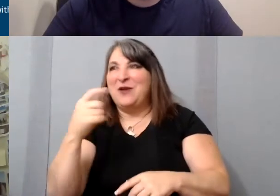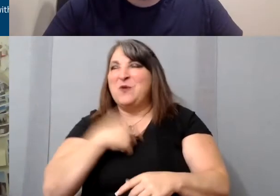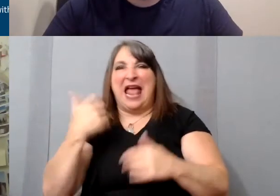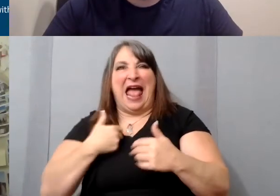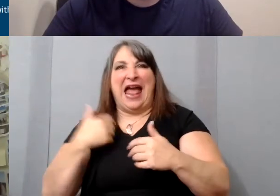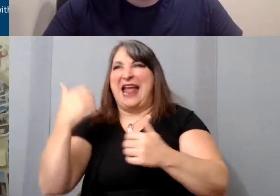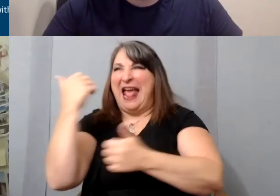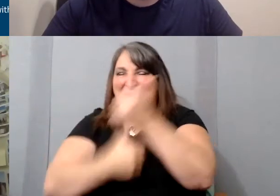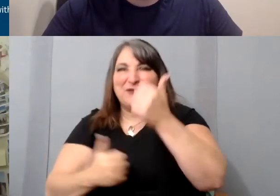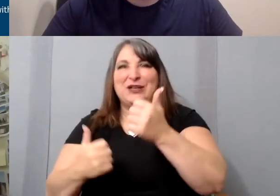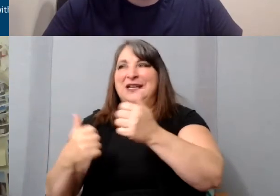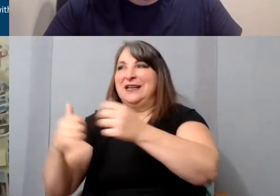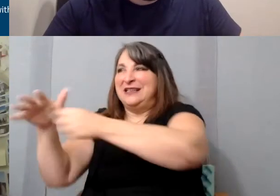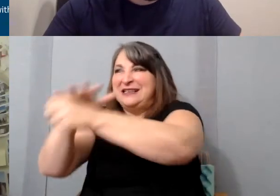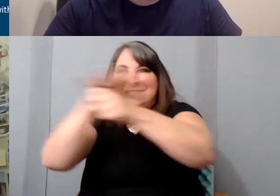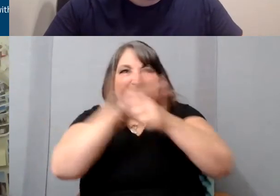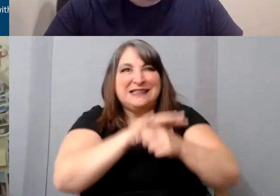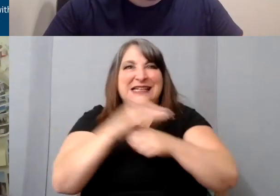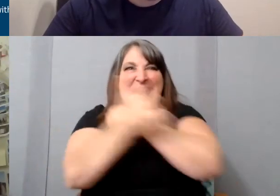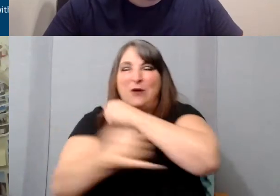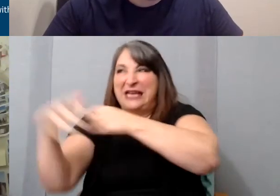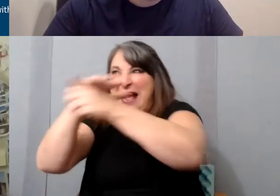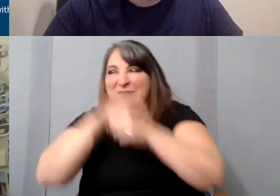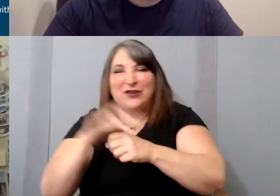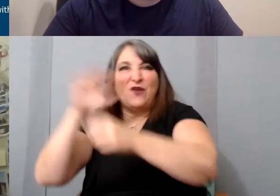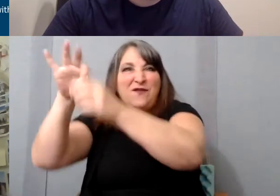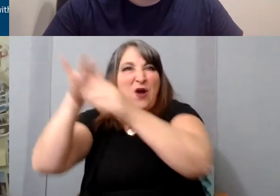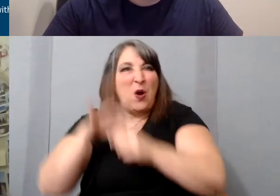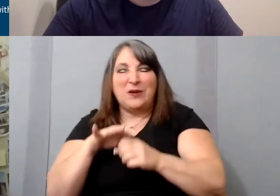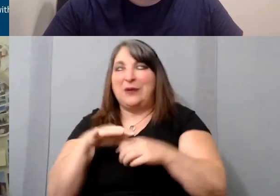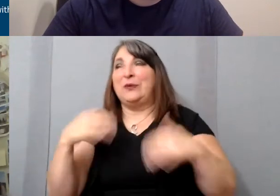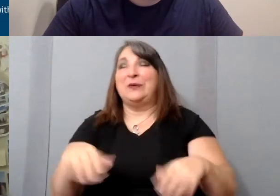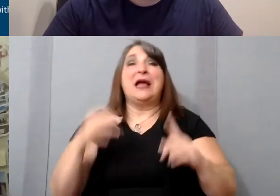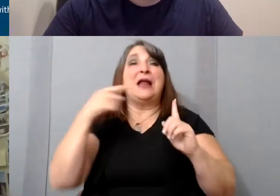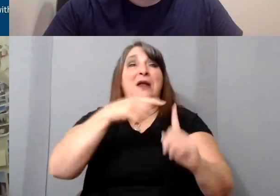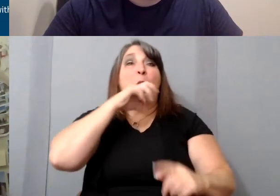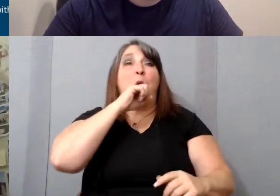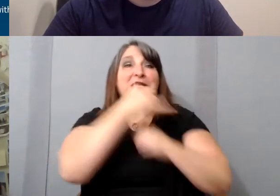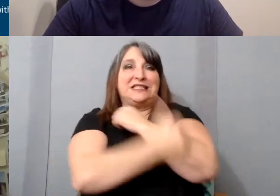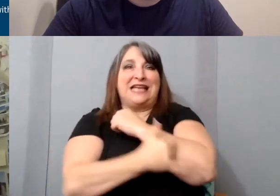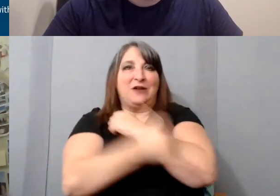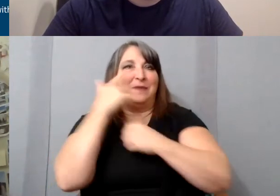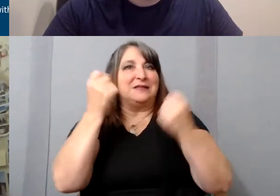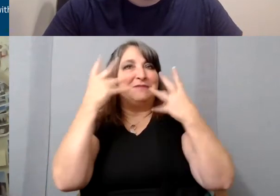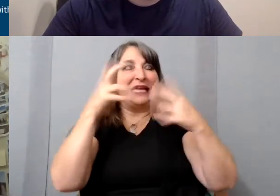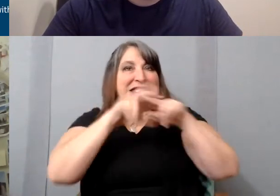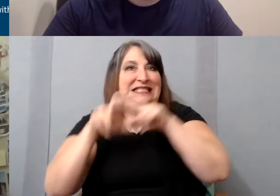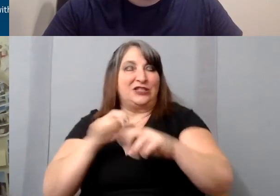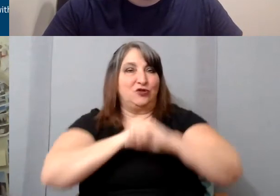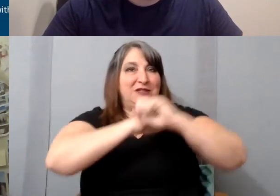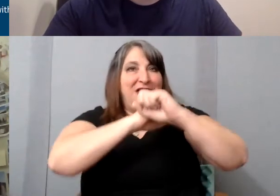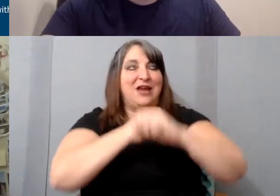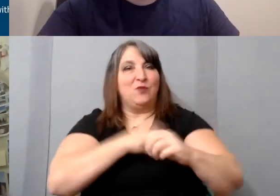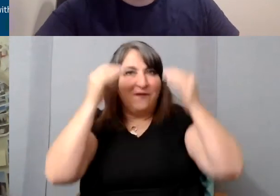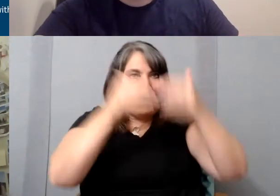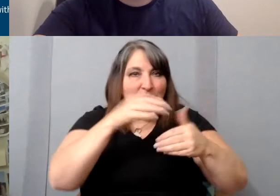day, which is certainly the first I've ever heard of that. Similarly, in Orange County, because we had so many seats to defend, we really focused on having a